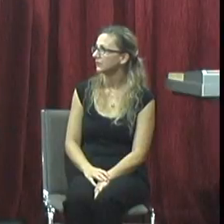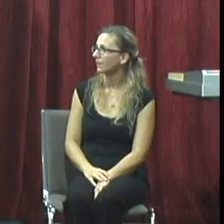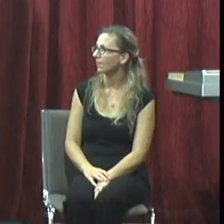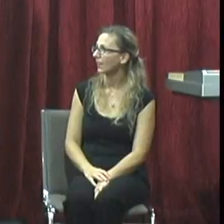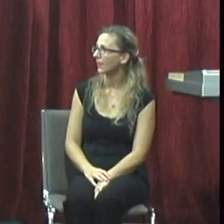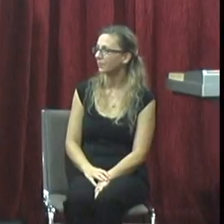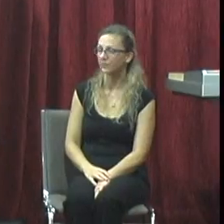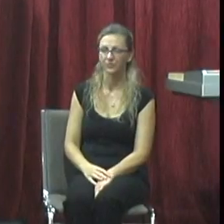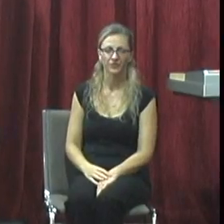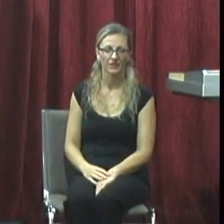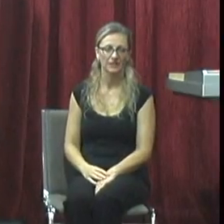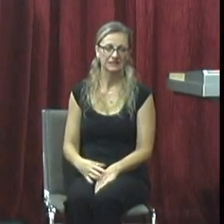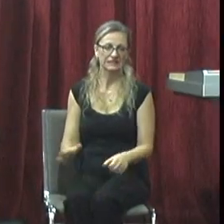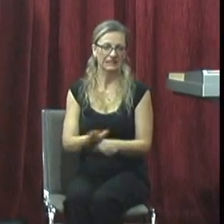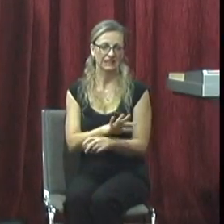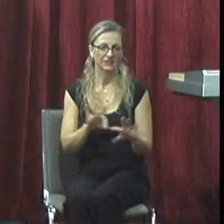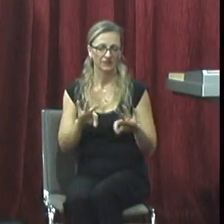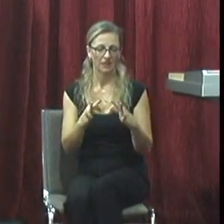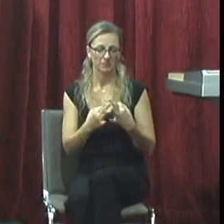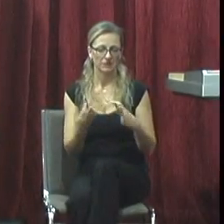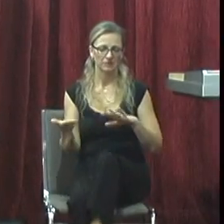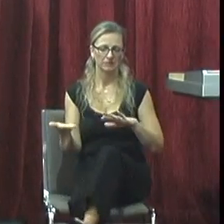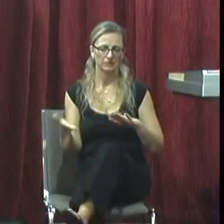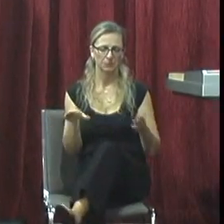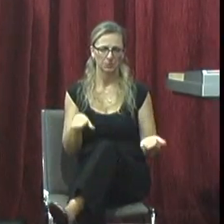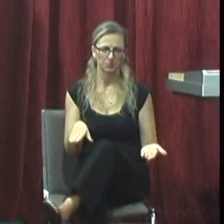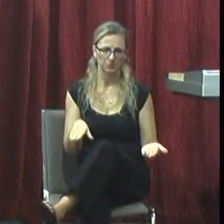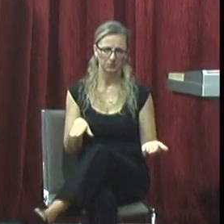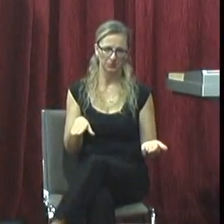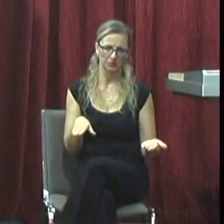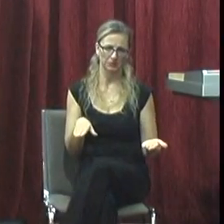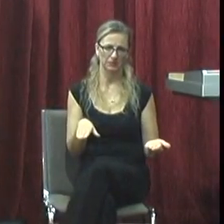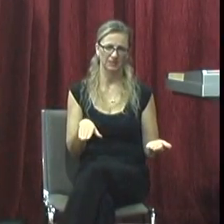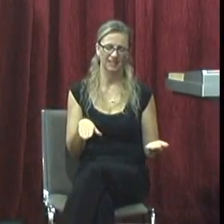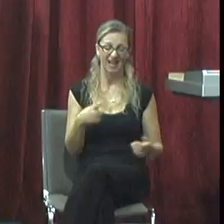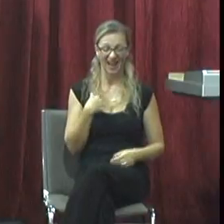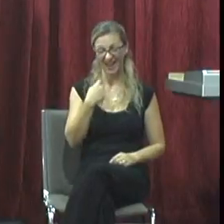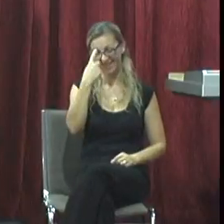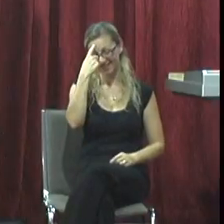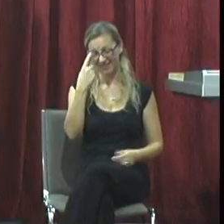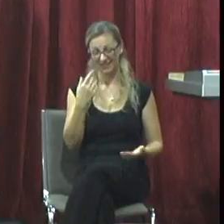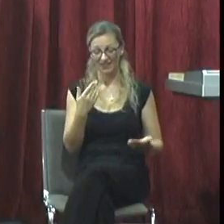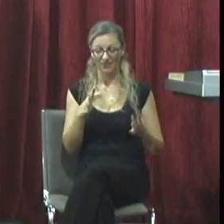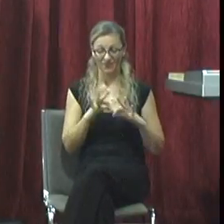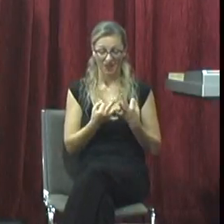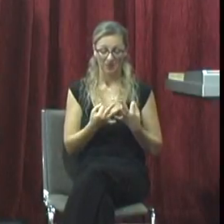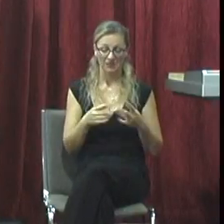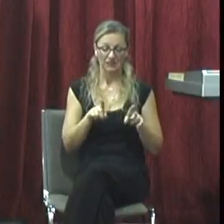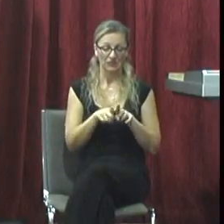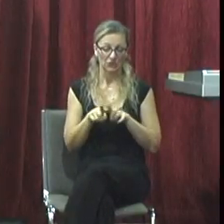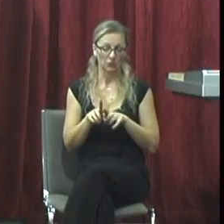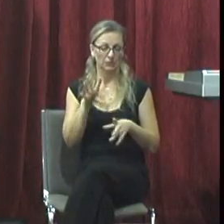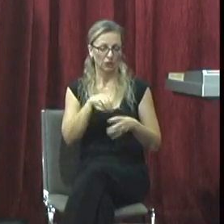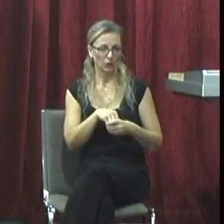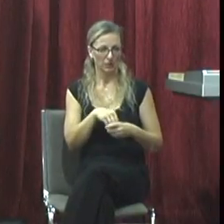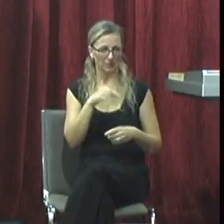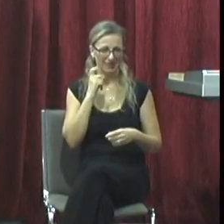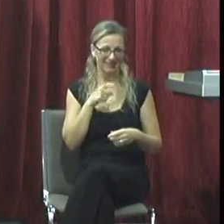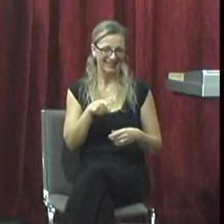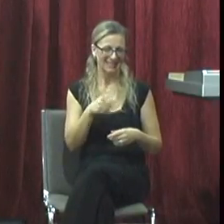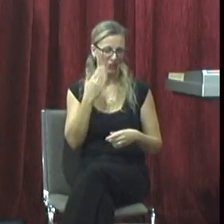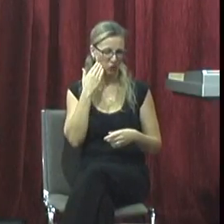I, as I was studying this, I believe probably because they knew Achan had taken these things and didn't say anything about it. They kept